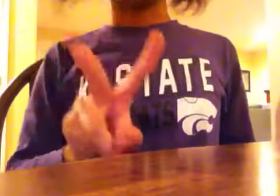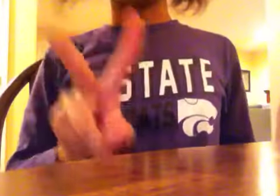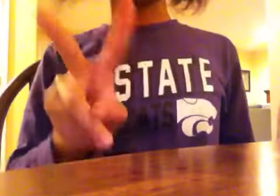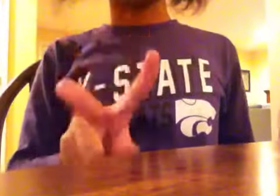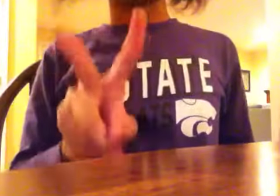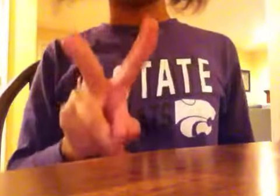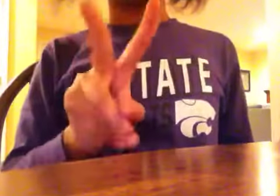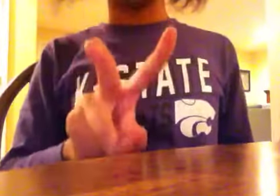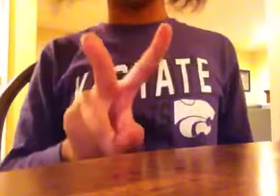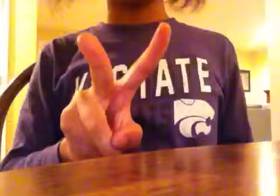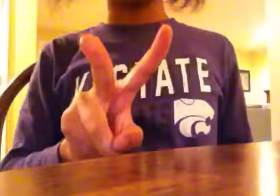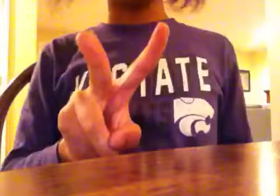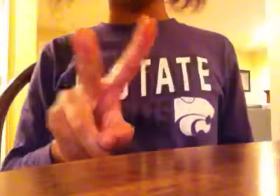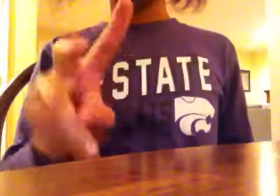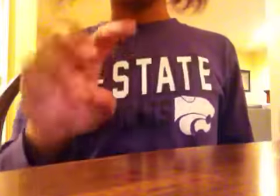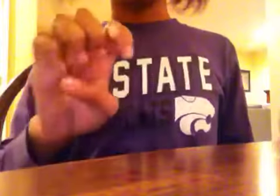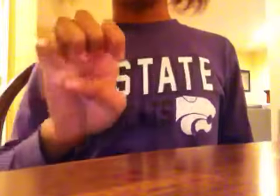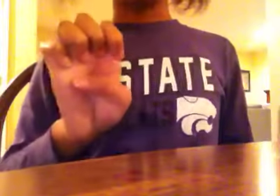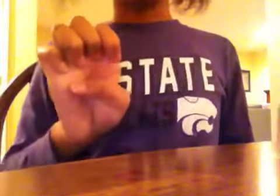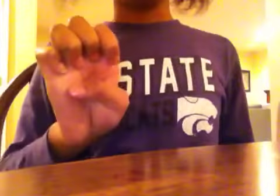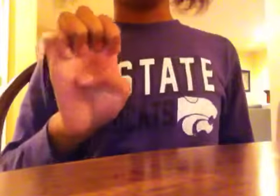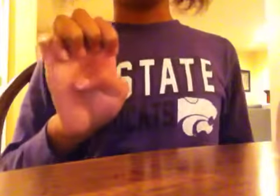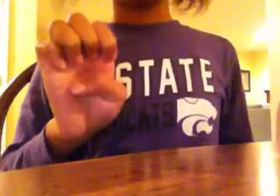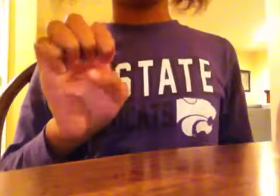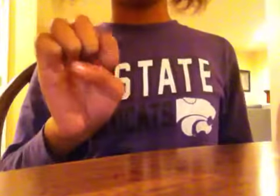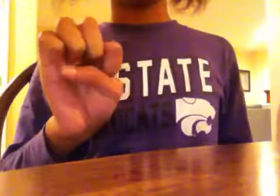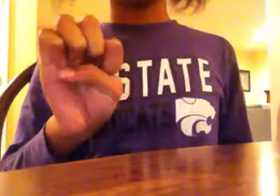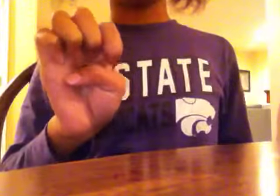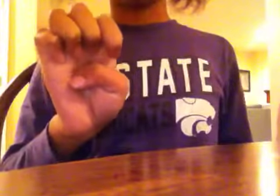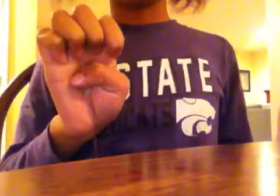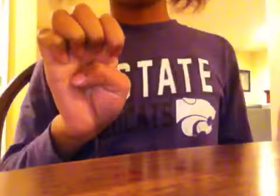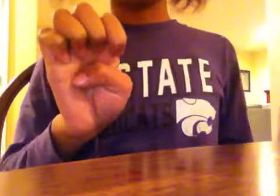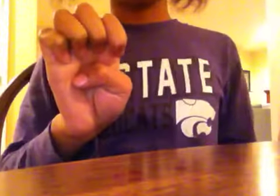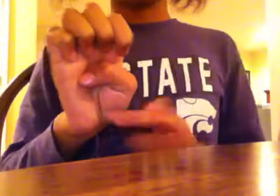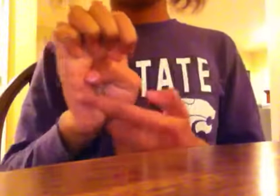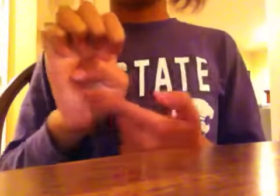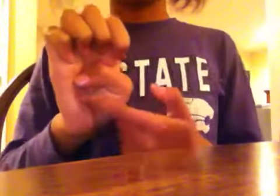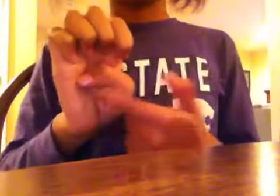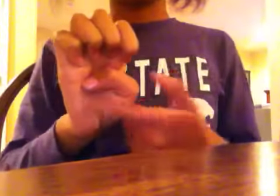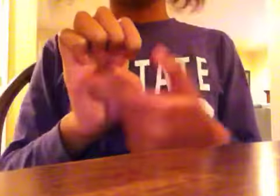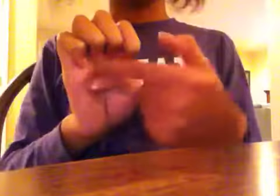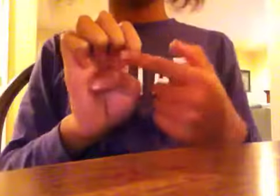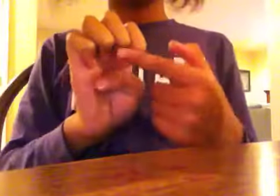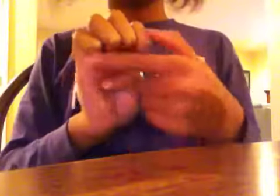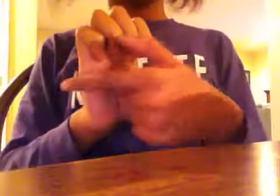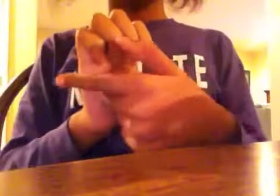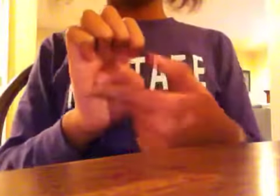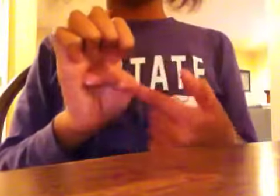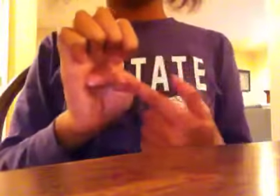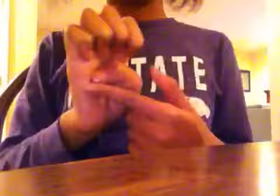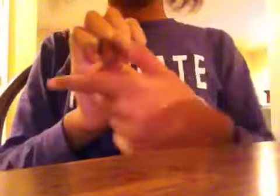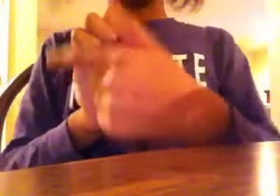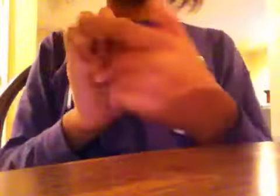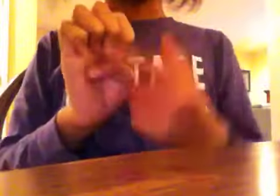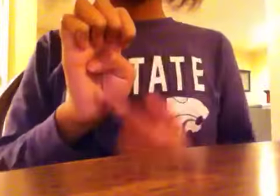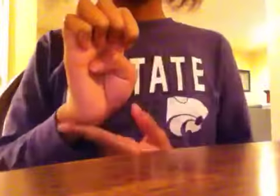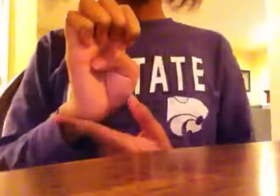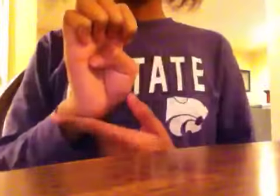know I L O V E because you kind of have that line and then the rest of the E you get it like that okay